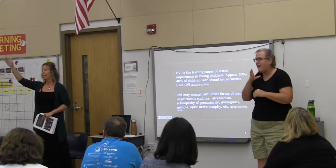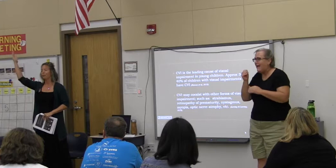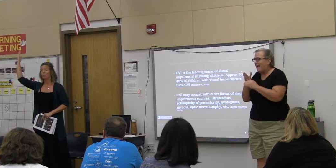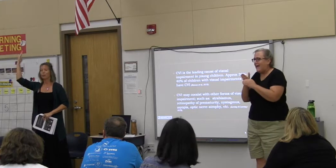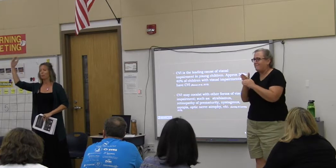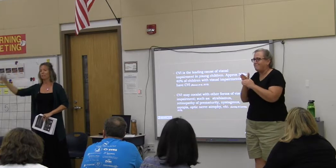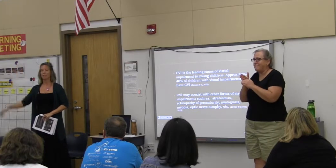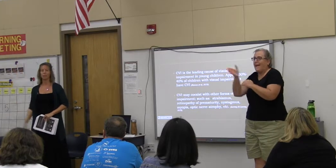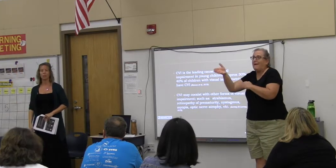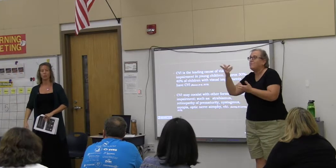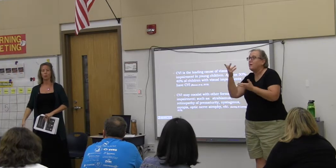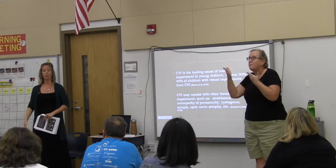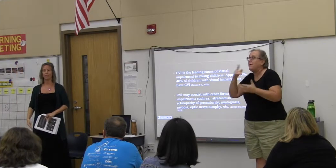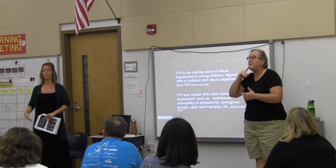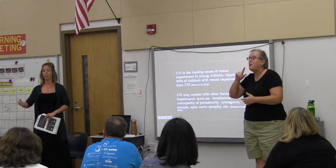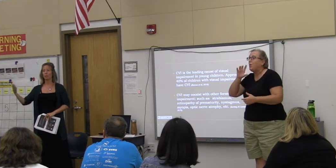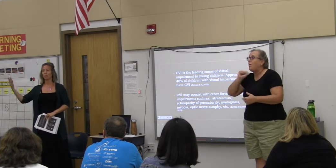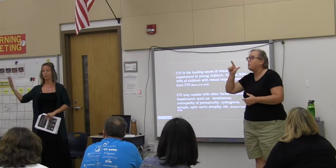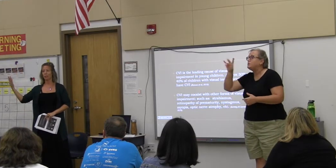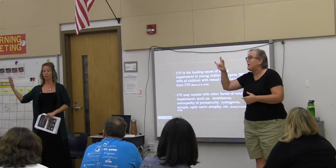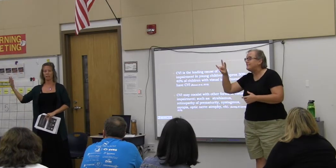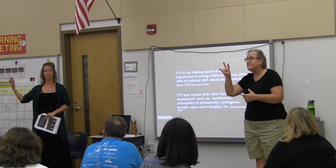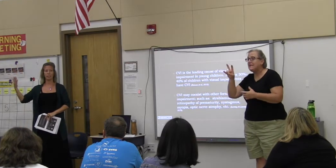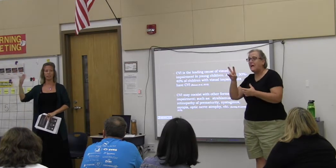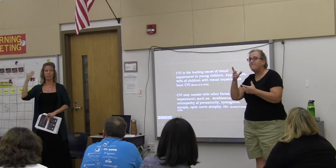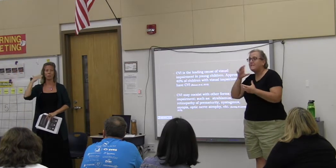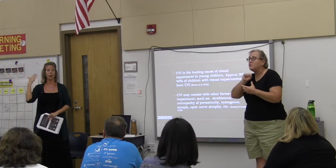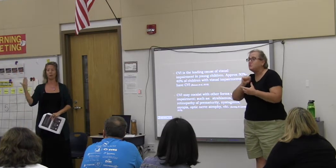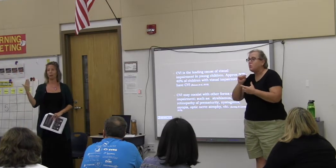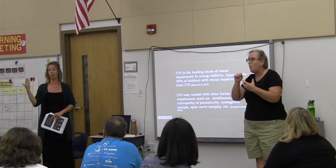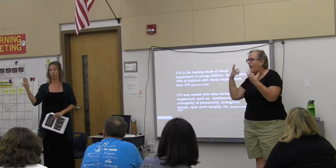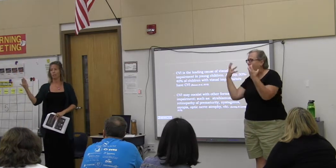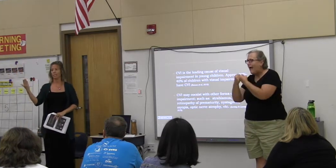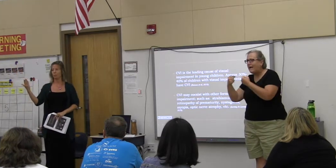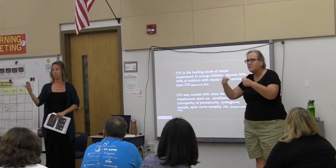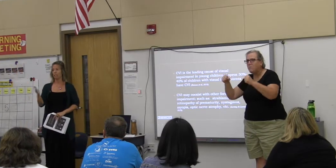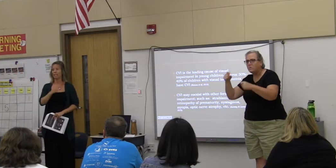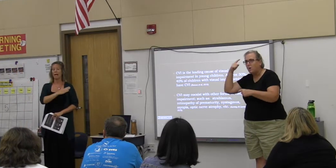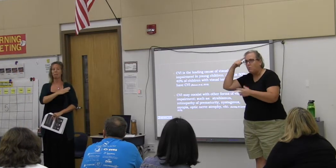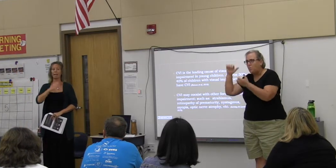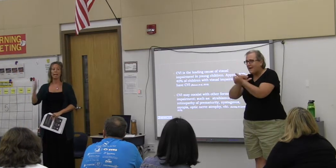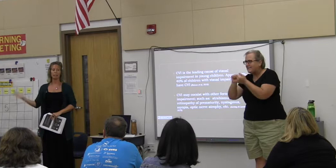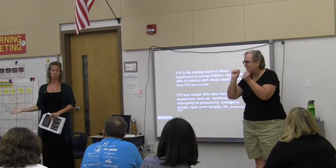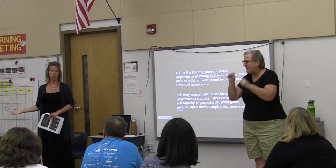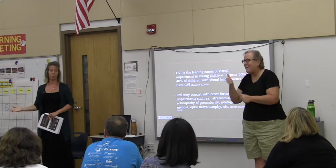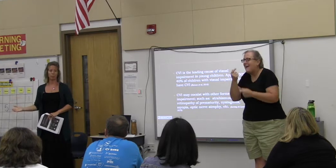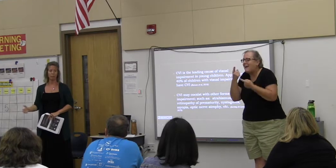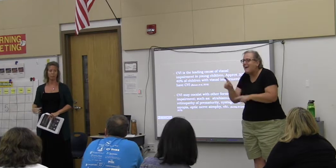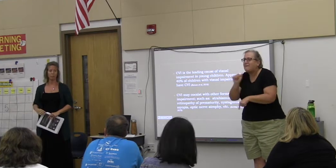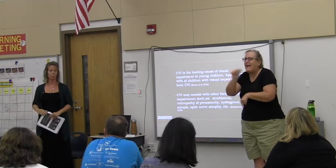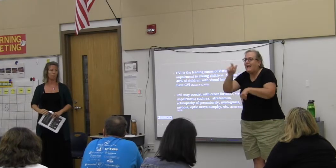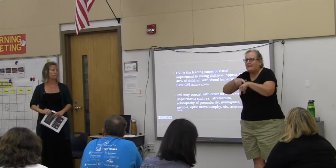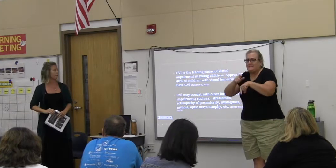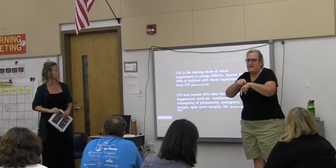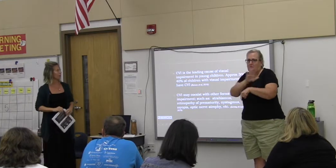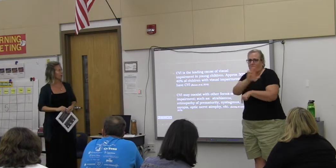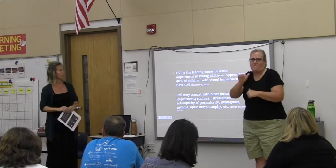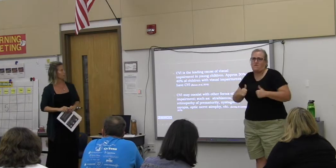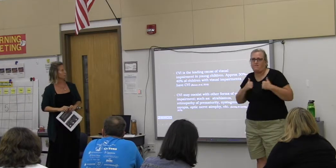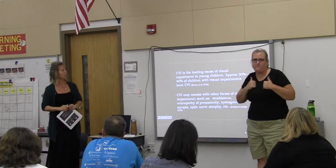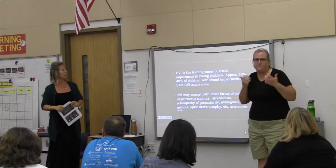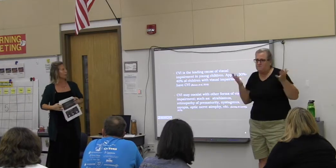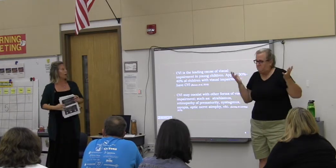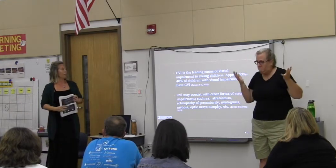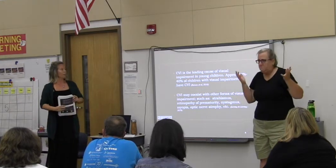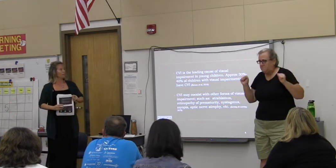happen if you're 27 years old and get into a motorcycle accident and you have brain damage. It can happen at any point in your life.